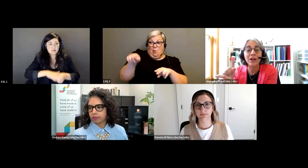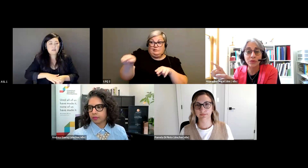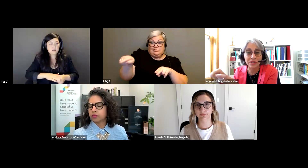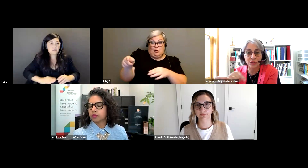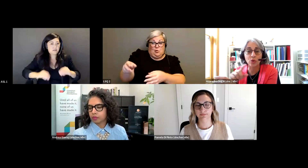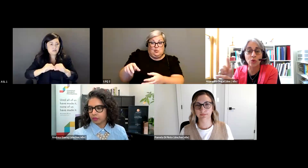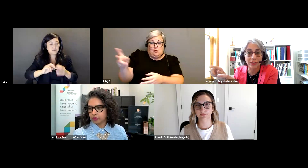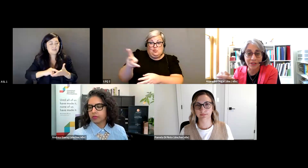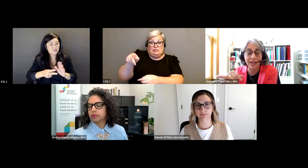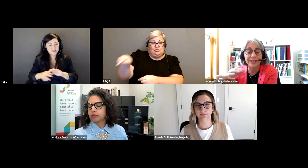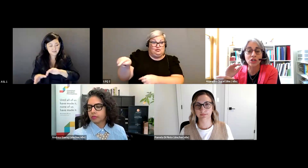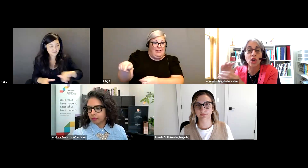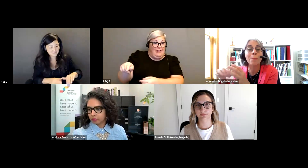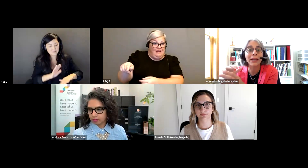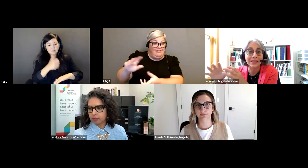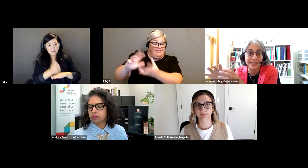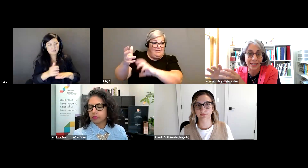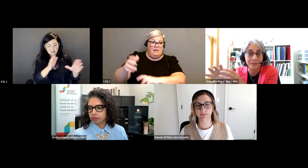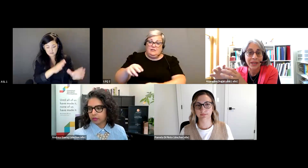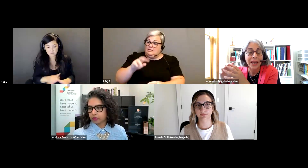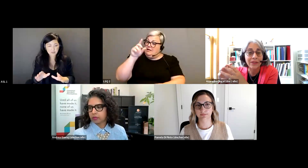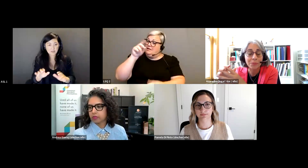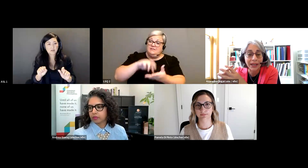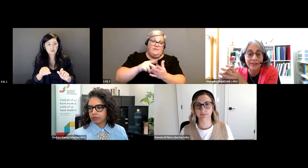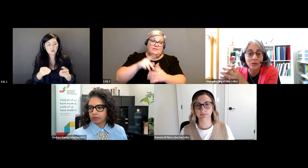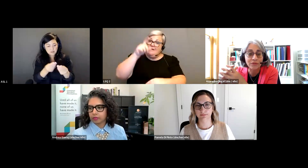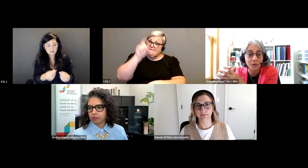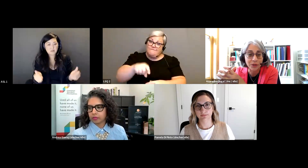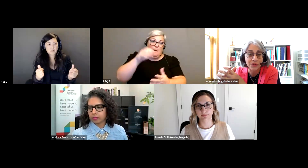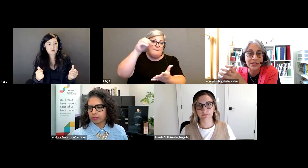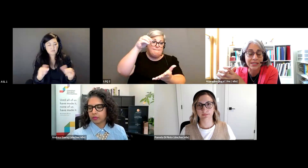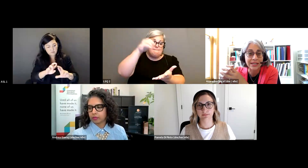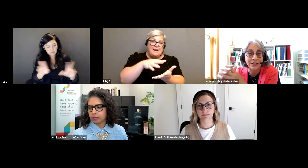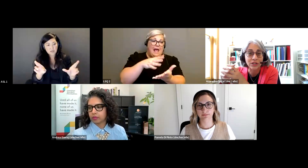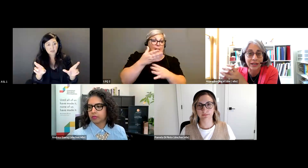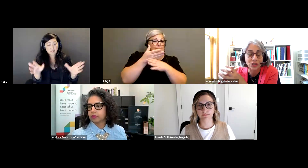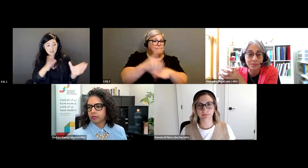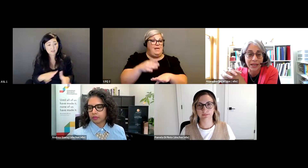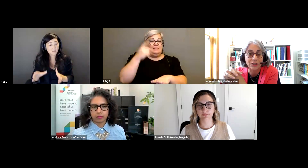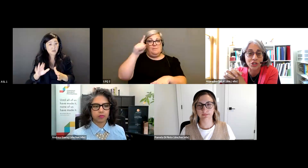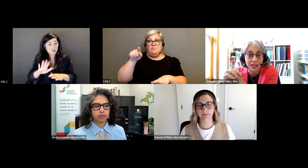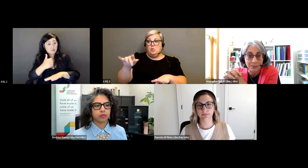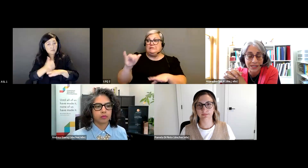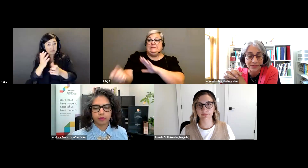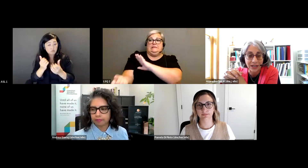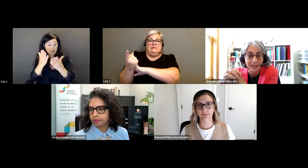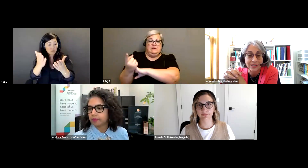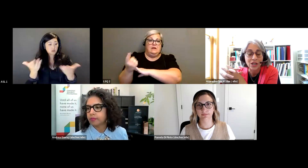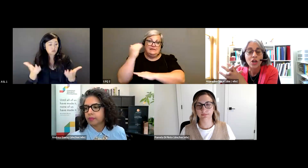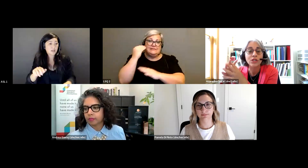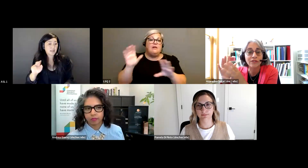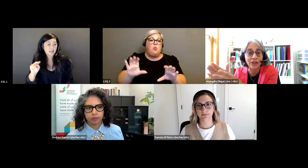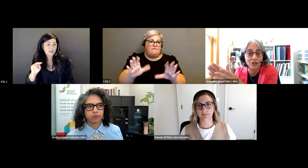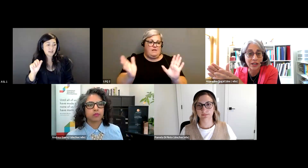actually account for all of that complexity. And the plan that we've proposed is the National Action Plan on Gender-Based